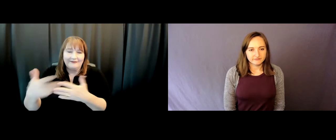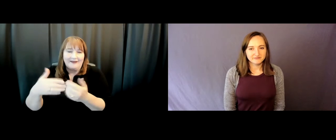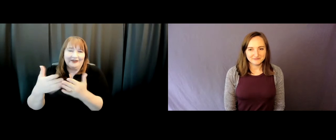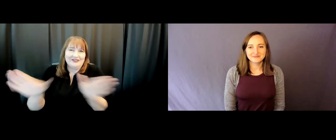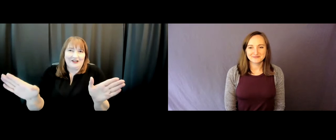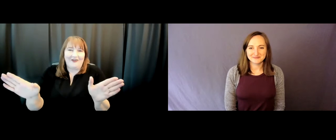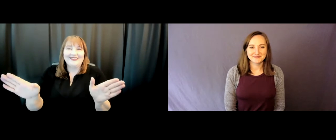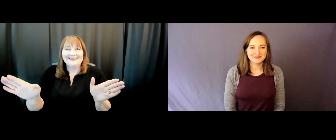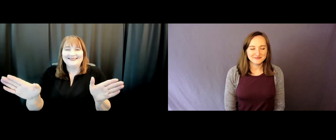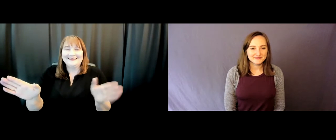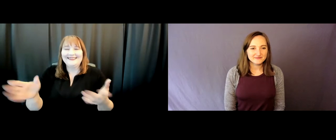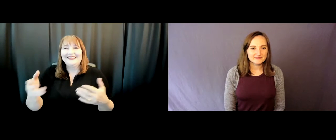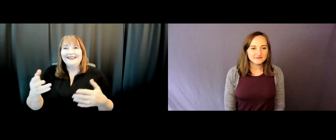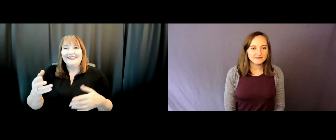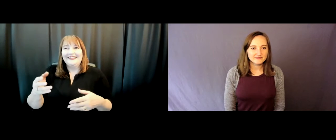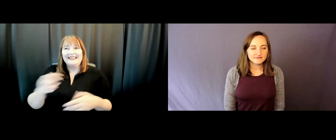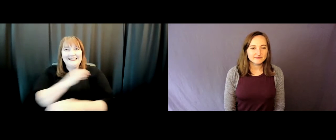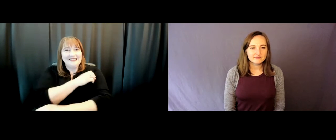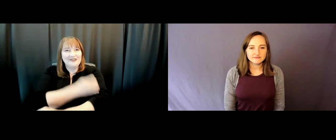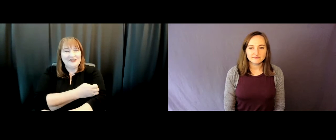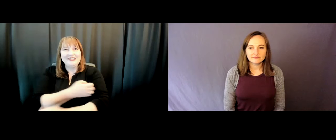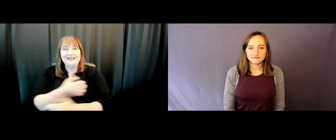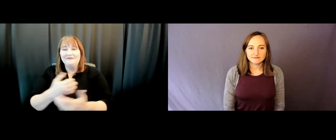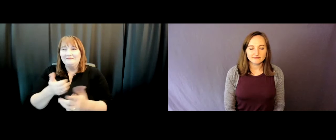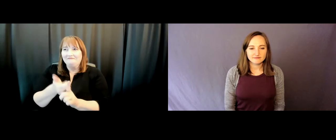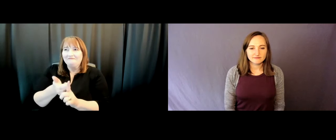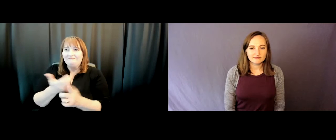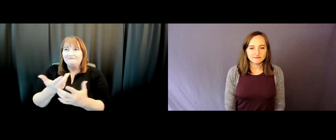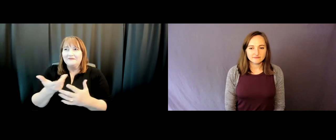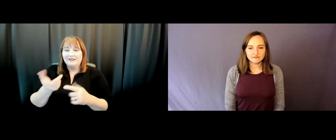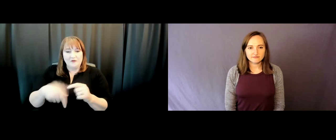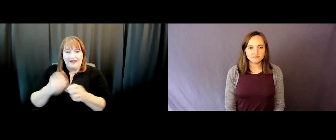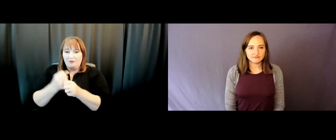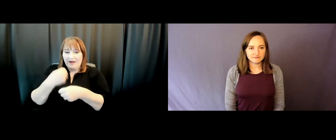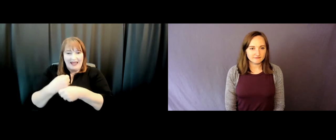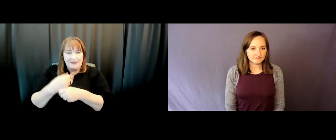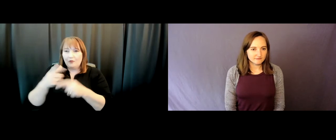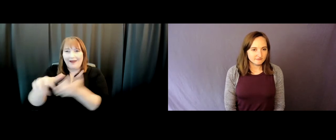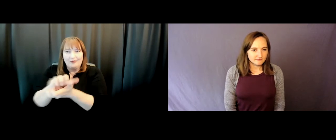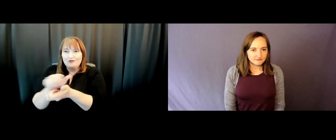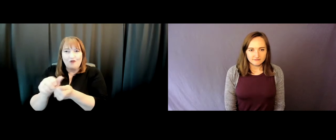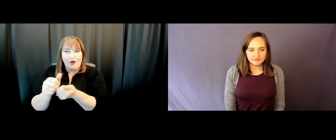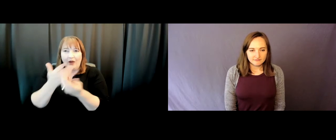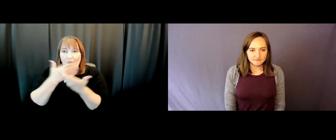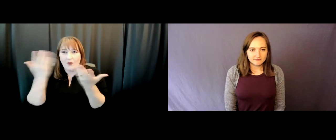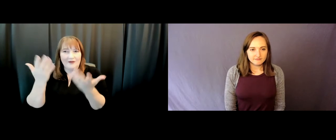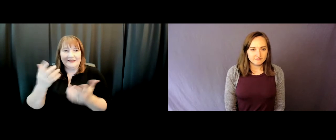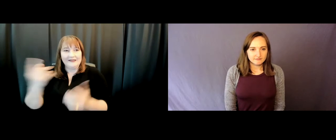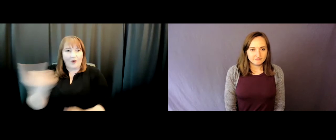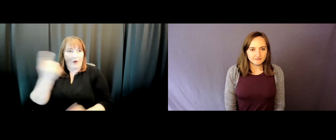Yeah. I talk about how energy is something, it can't be created nor destroyed. It's something that is always out